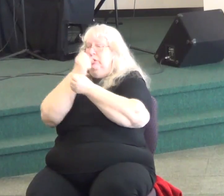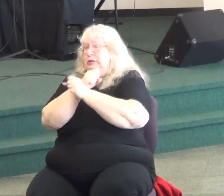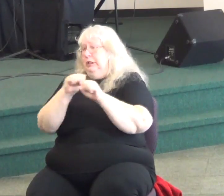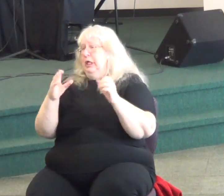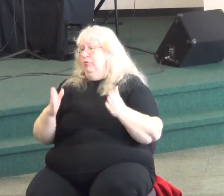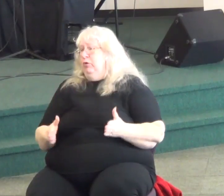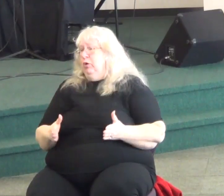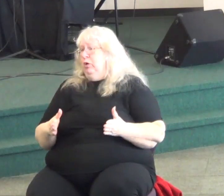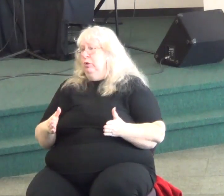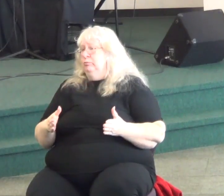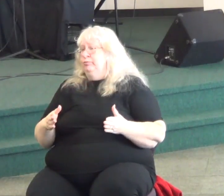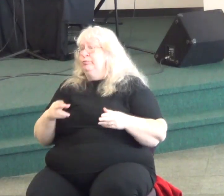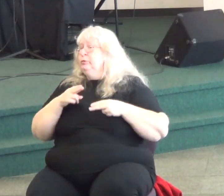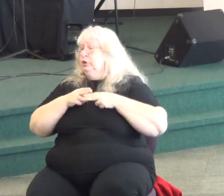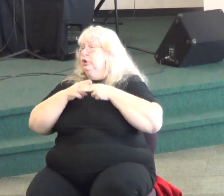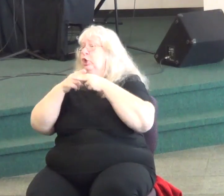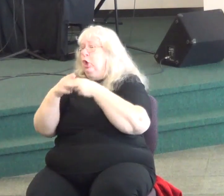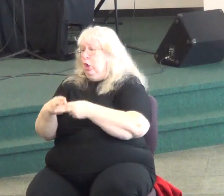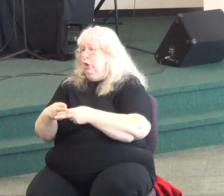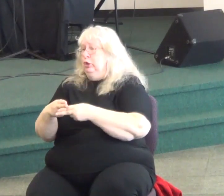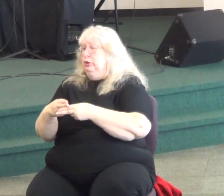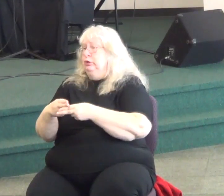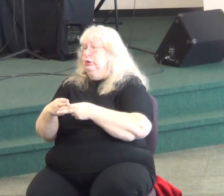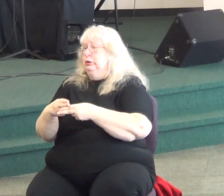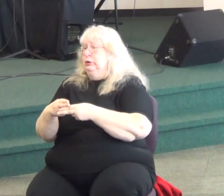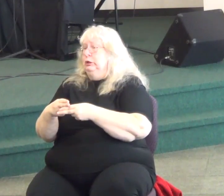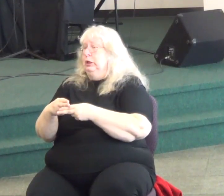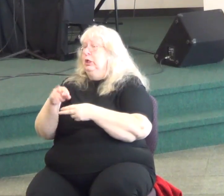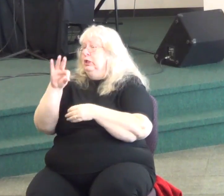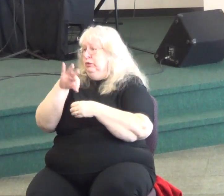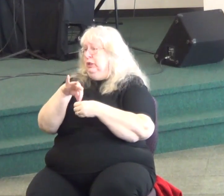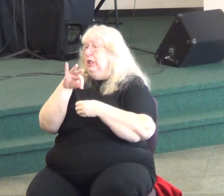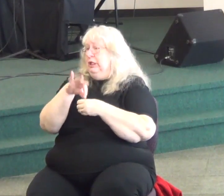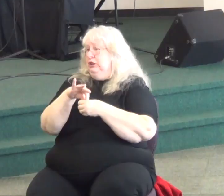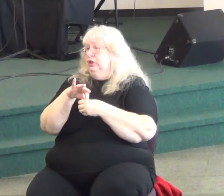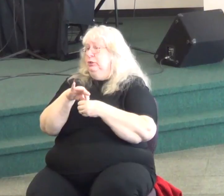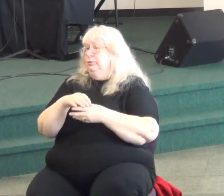We count on a president to save us.